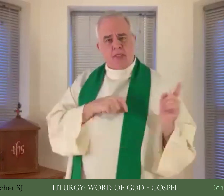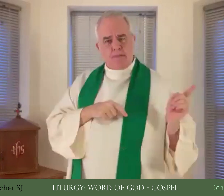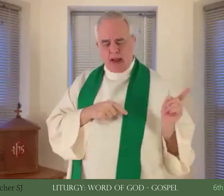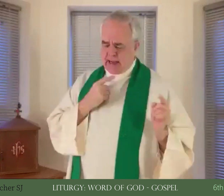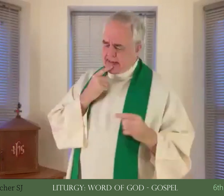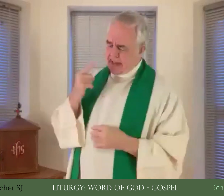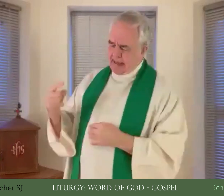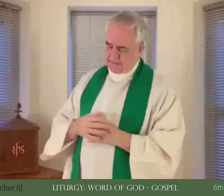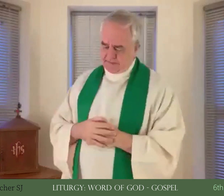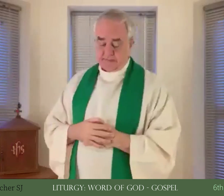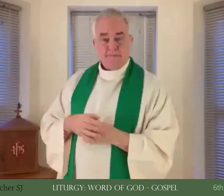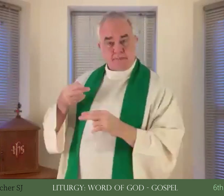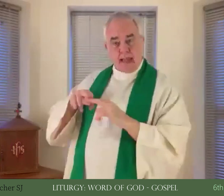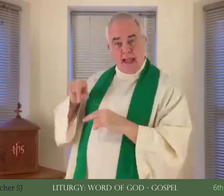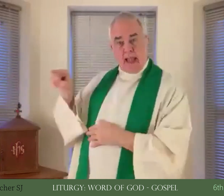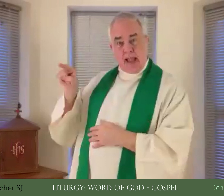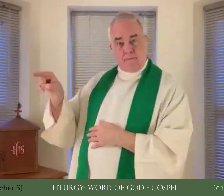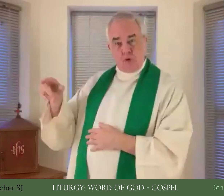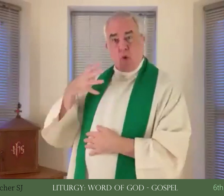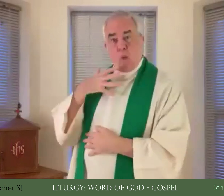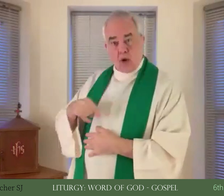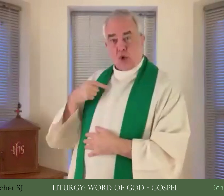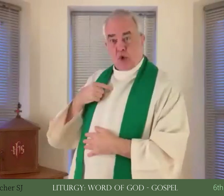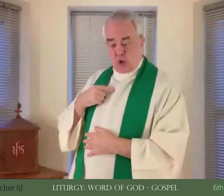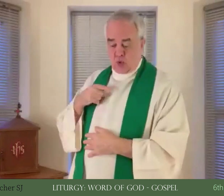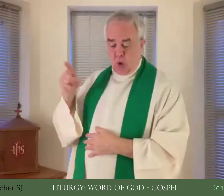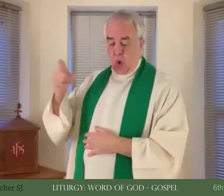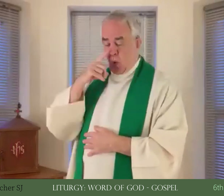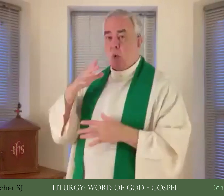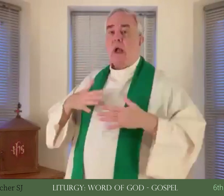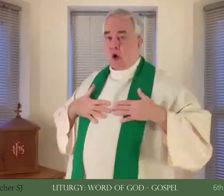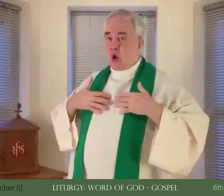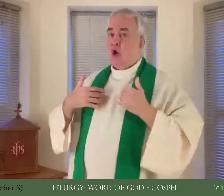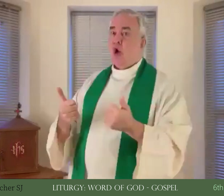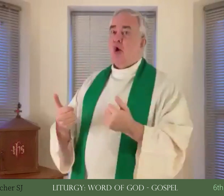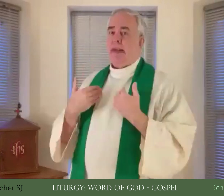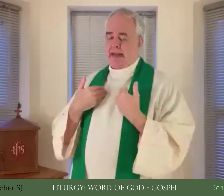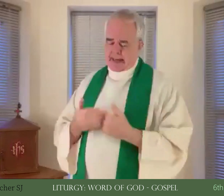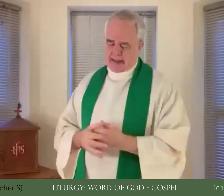The man said, "If you want to, you can cure me."